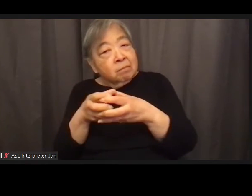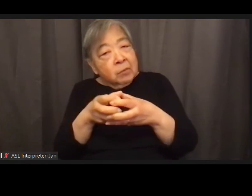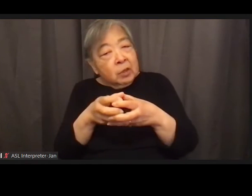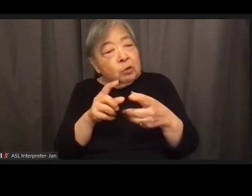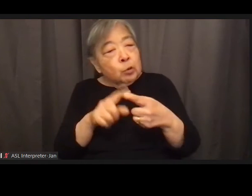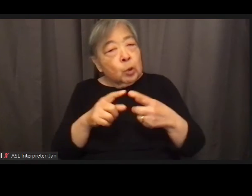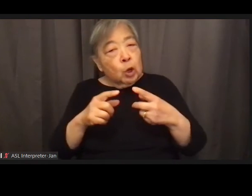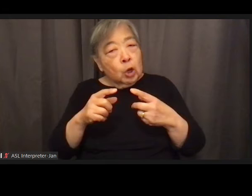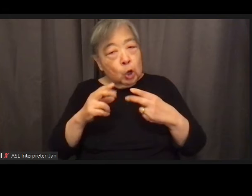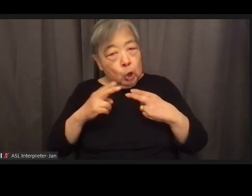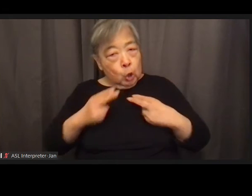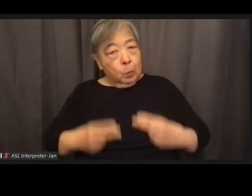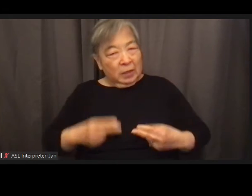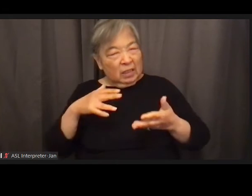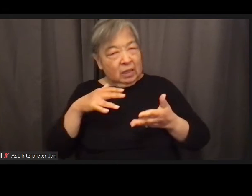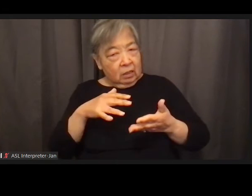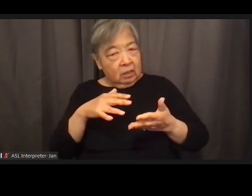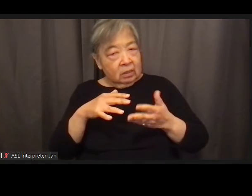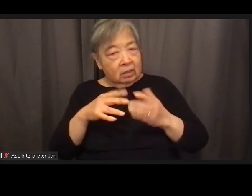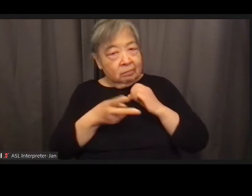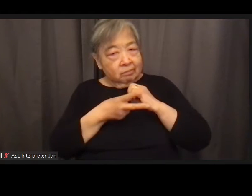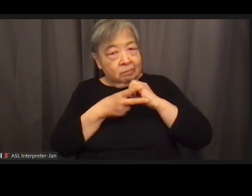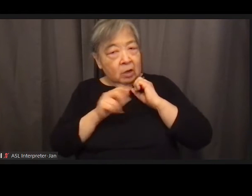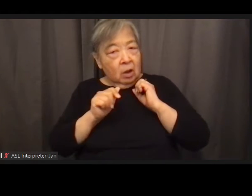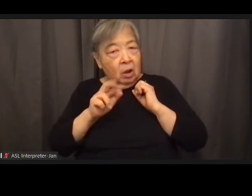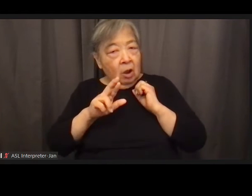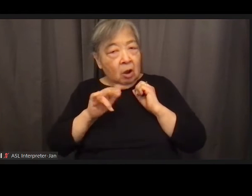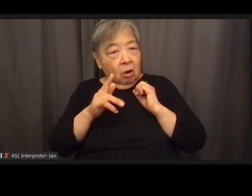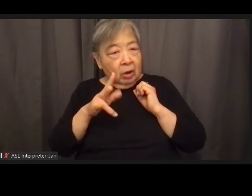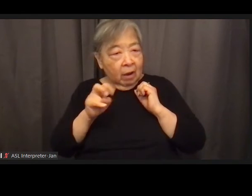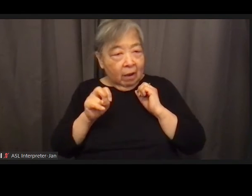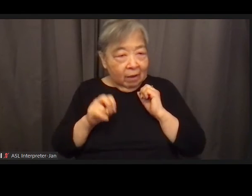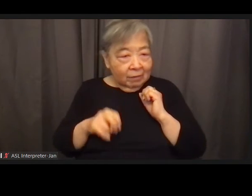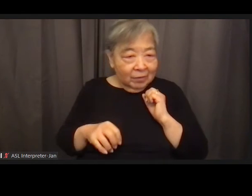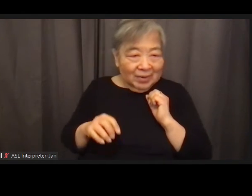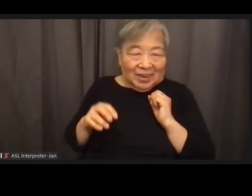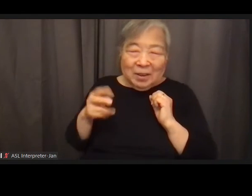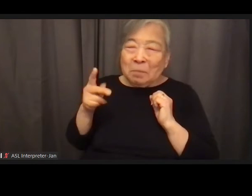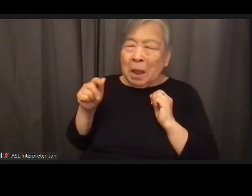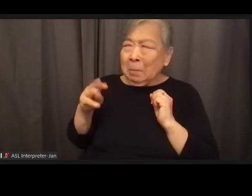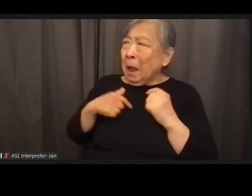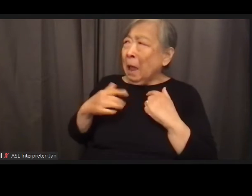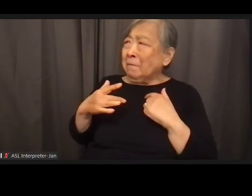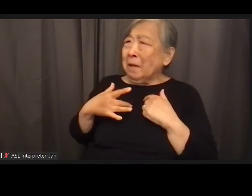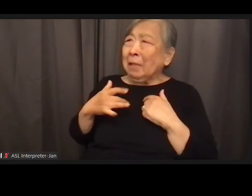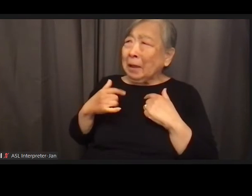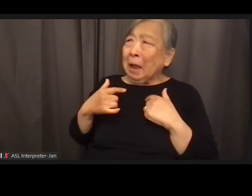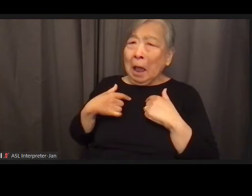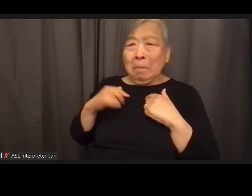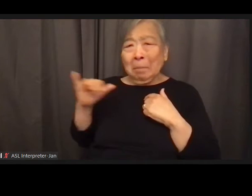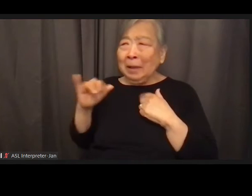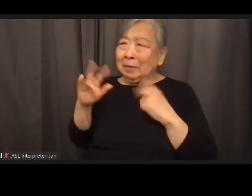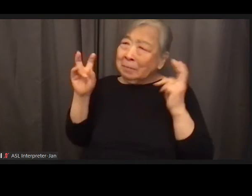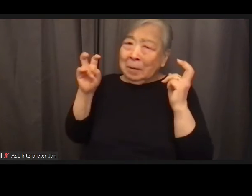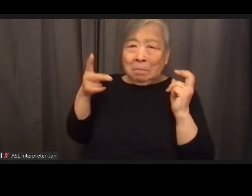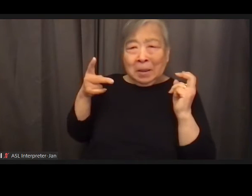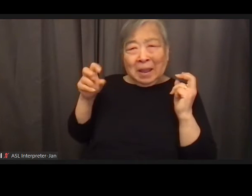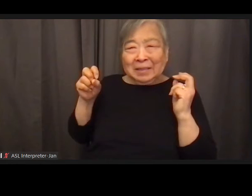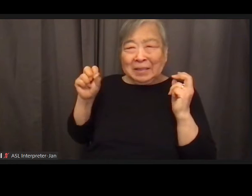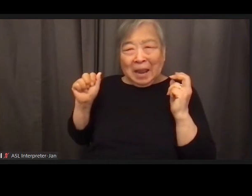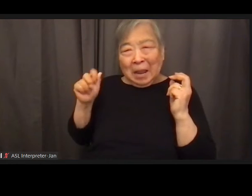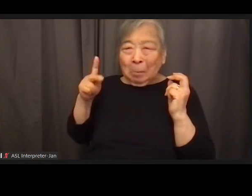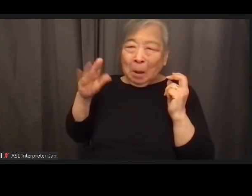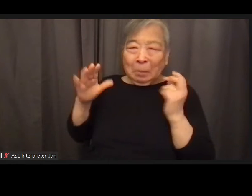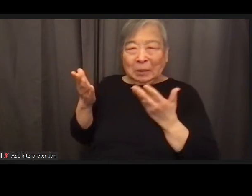Archive. Well, I kind of feel like I'm the required PSA announcement at this point because